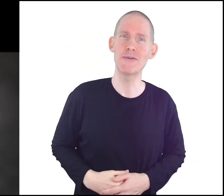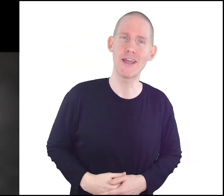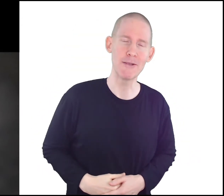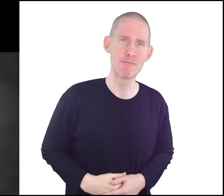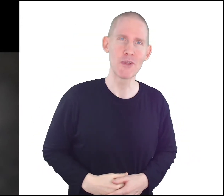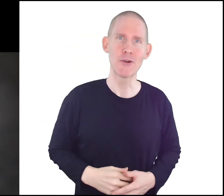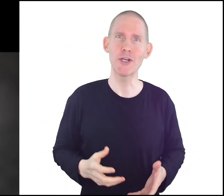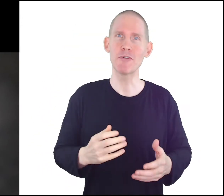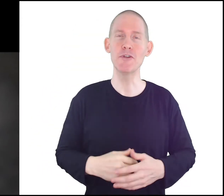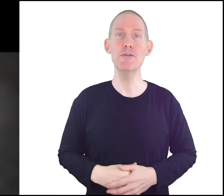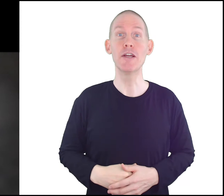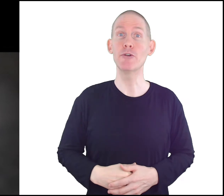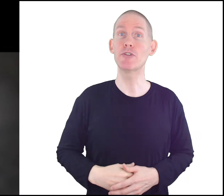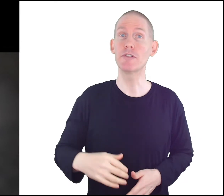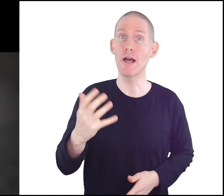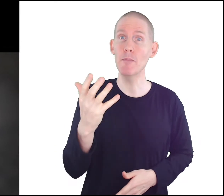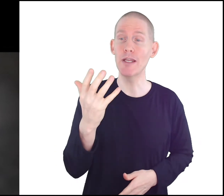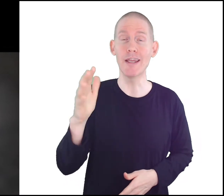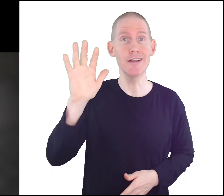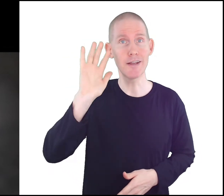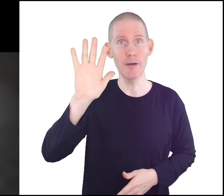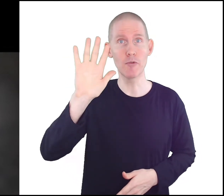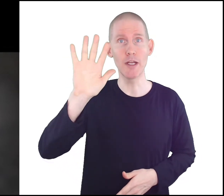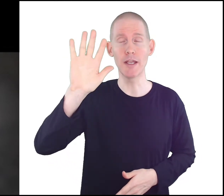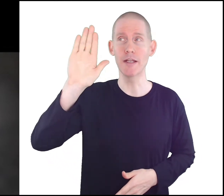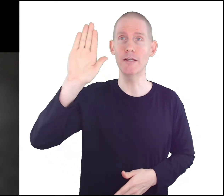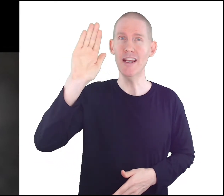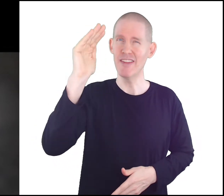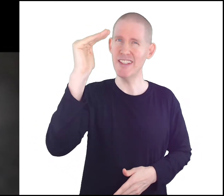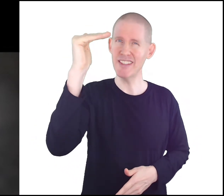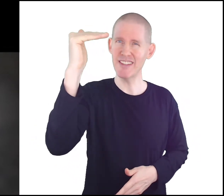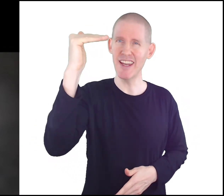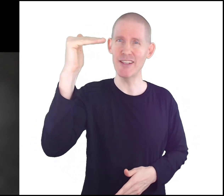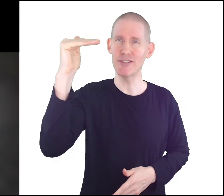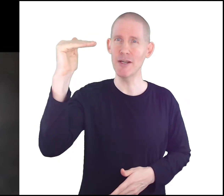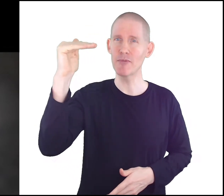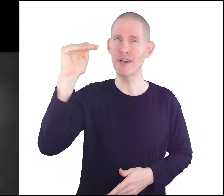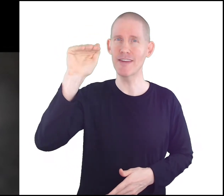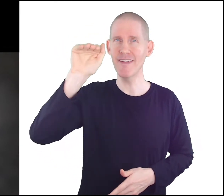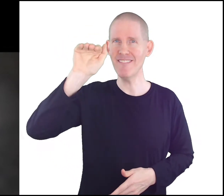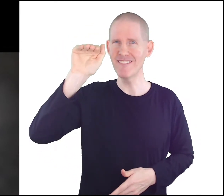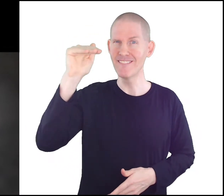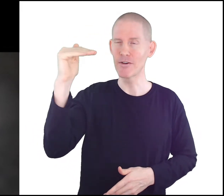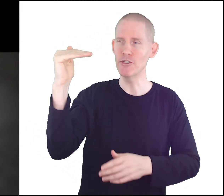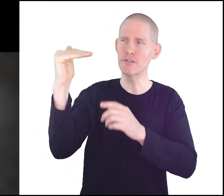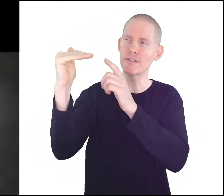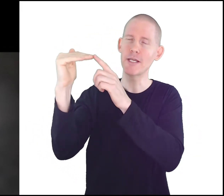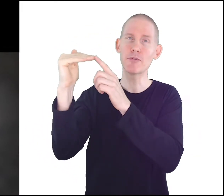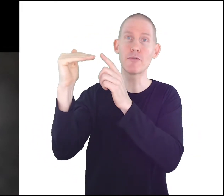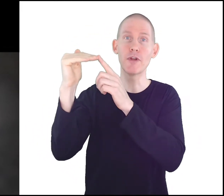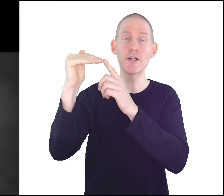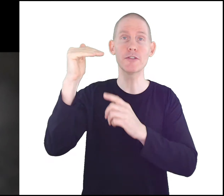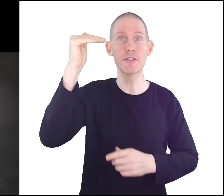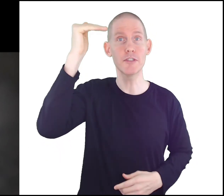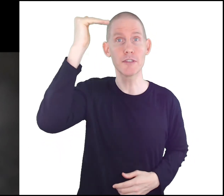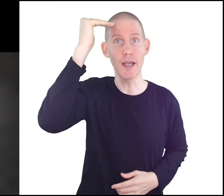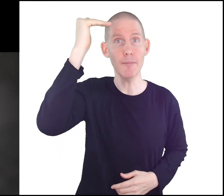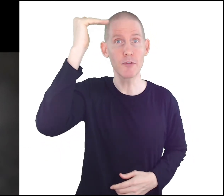Okay. Quick review. Use your dominant hand. I'm right-handed. This is the hand shape right there. We're going to use the tips of the fingers and just tap